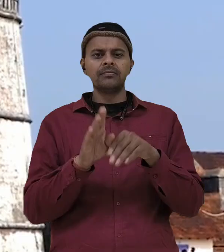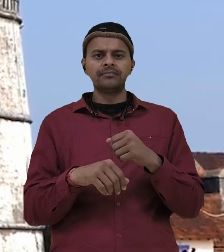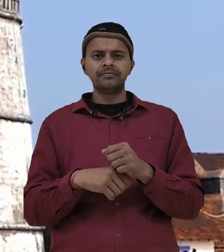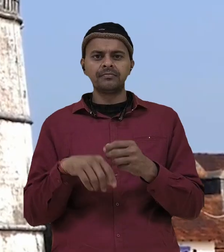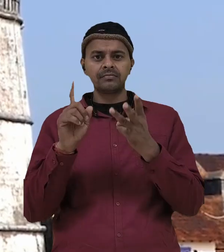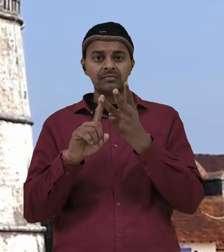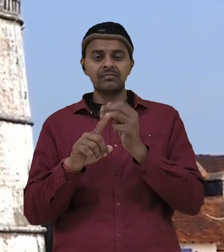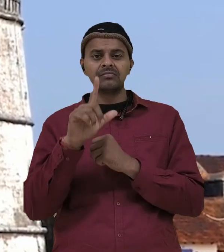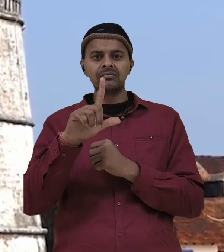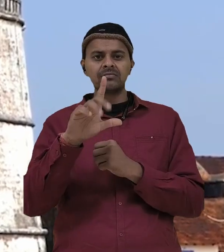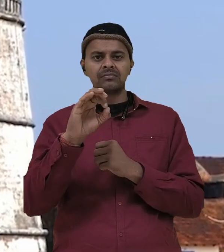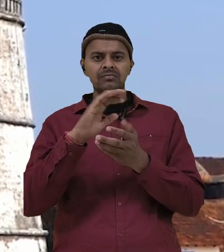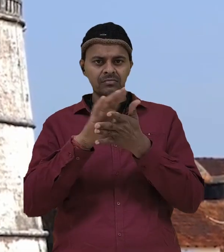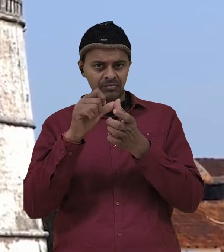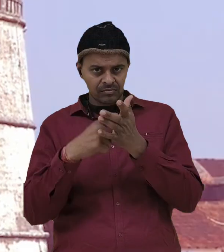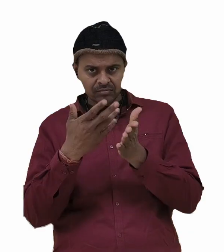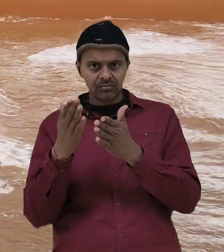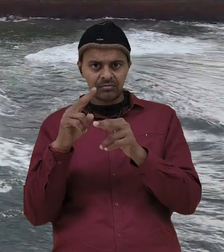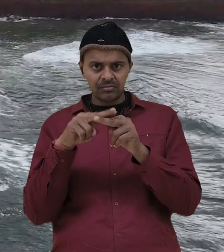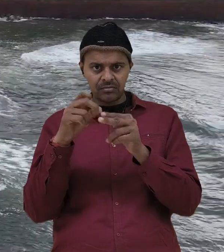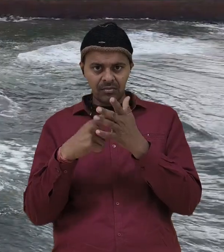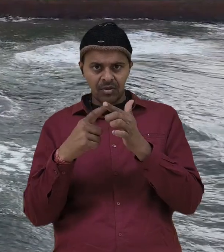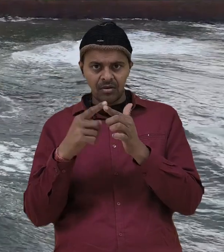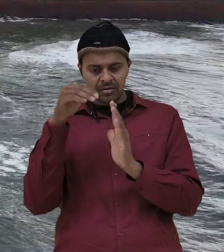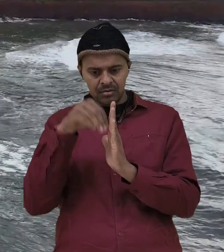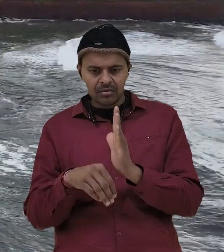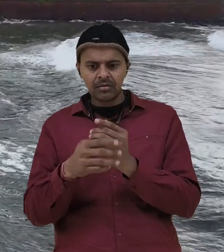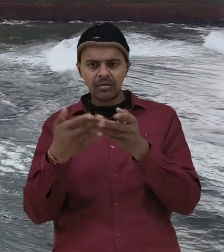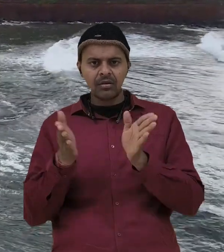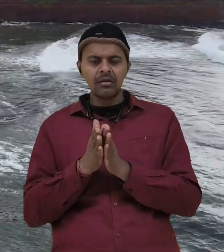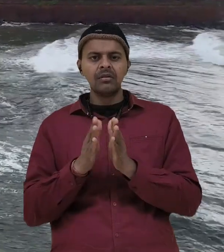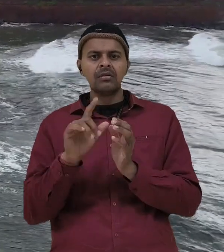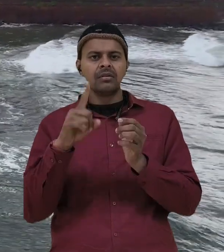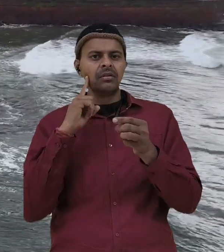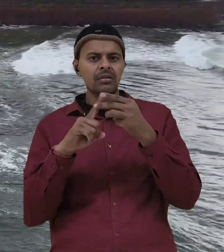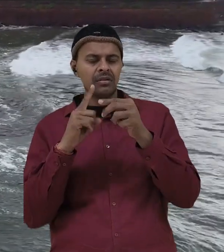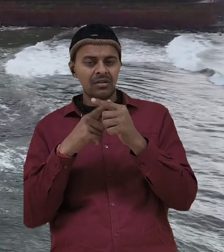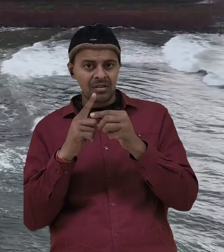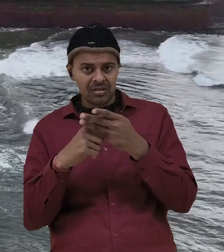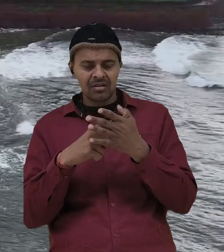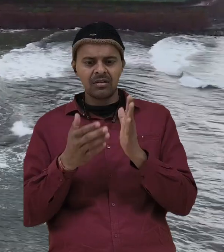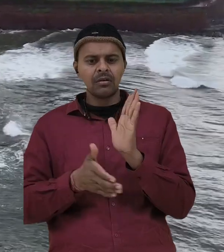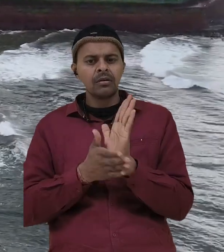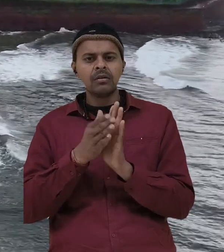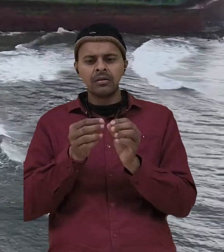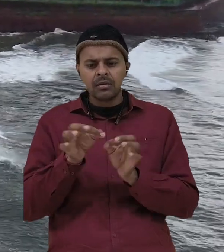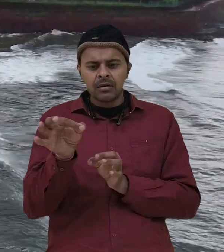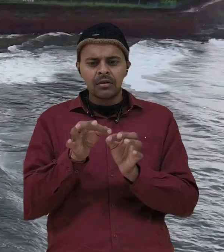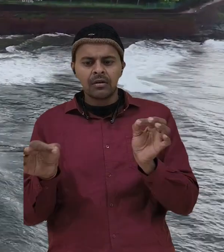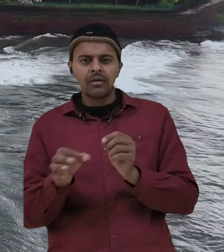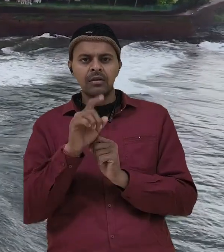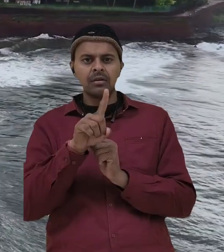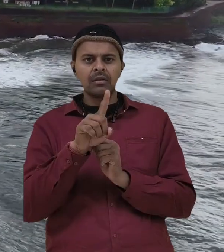The fortification wall of laterite stone at Lower Fort Agauda measures 570 meters in the north